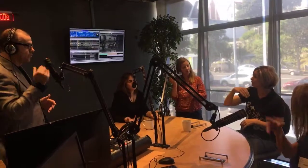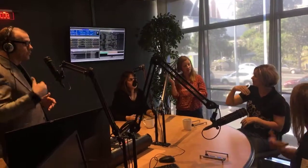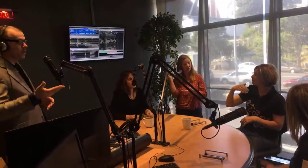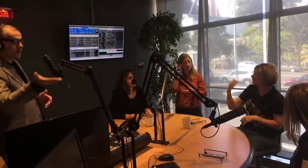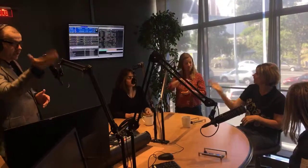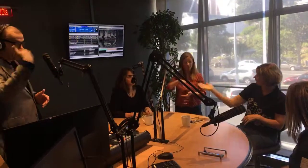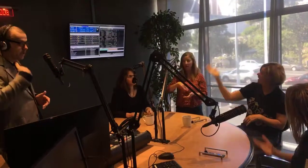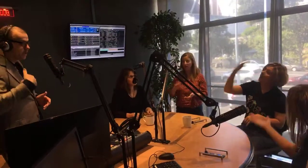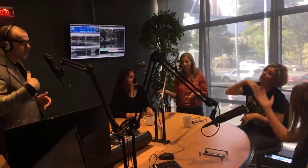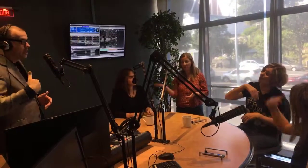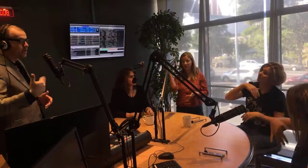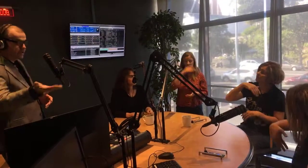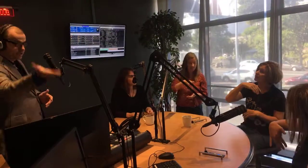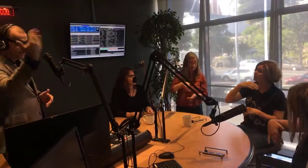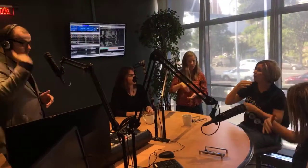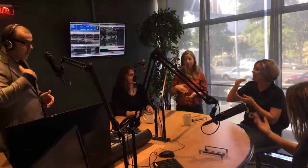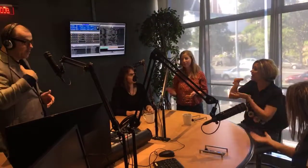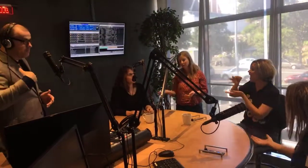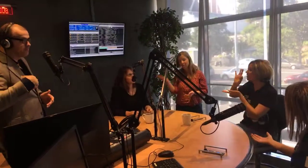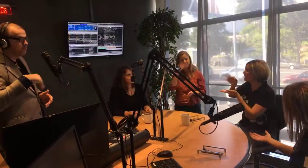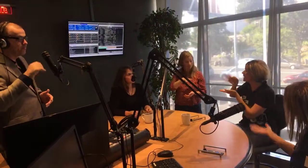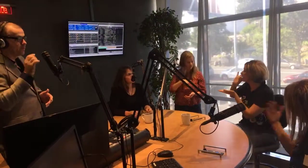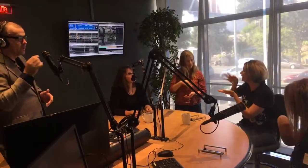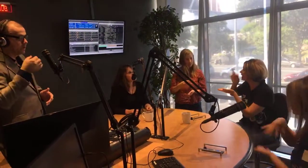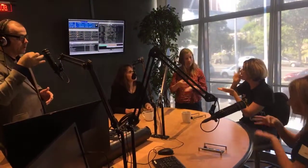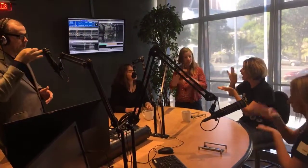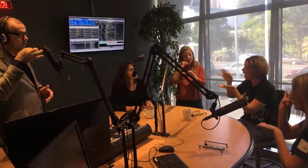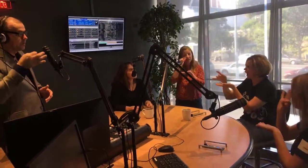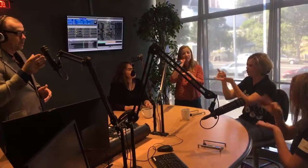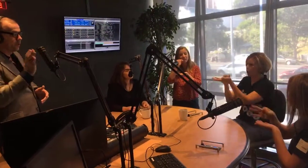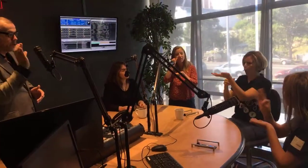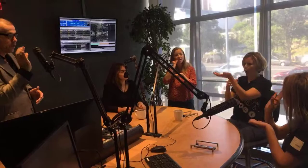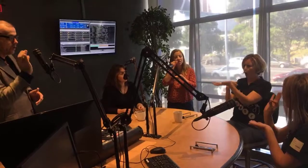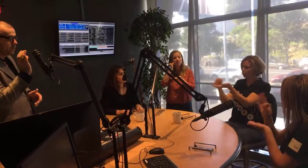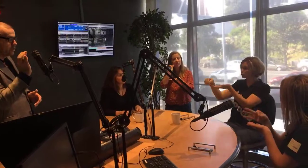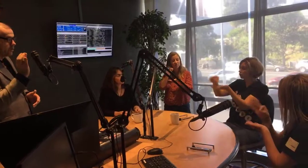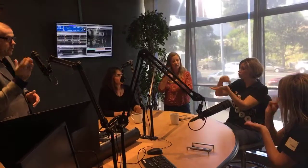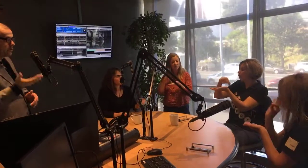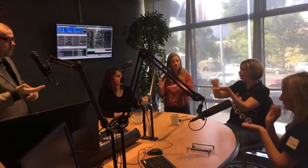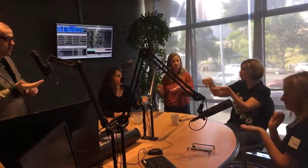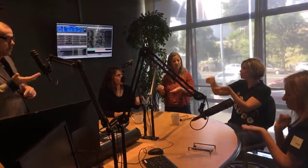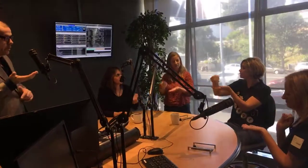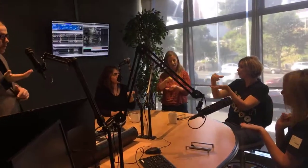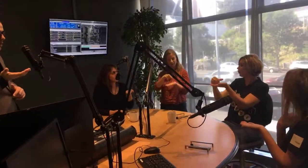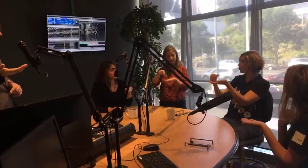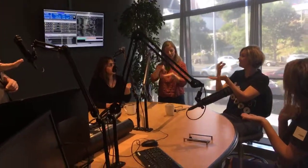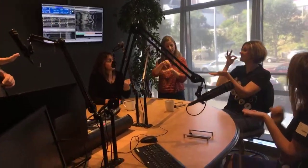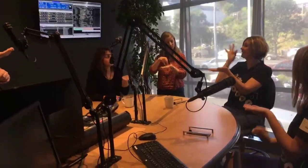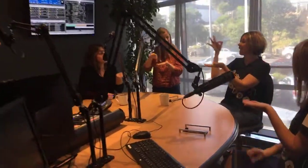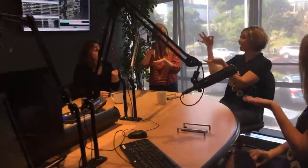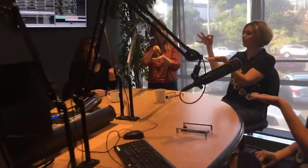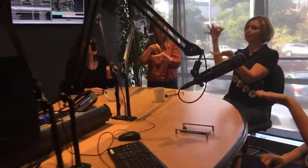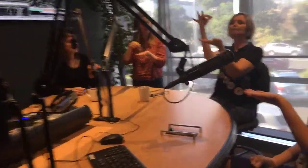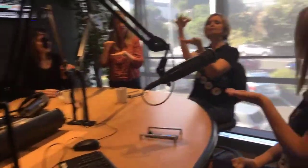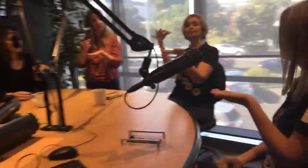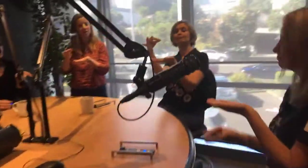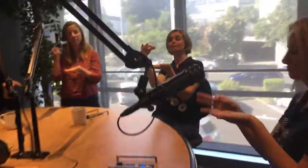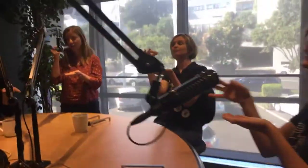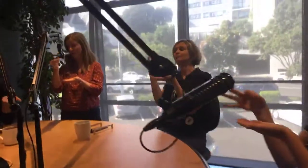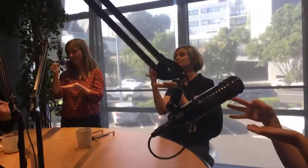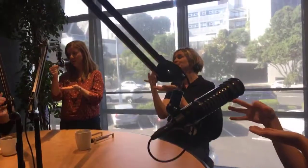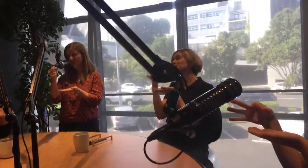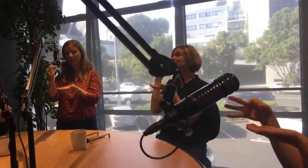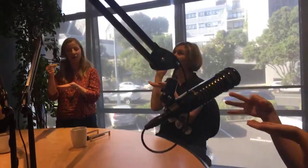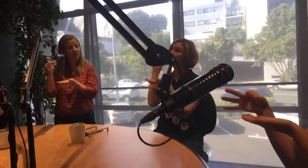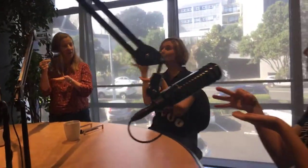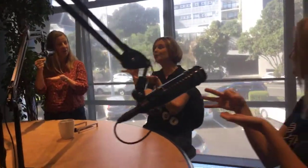drink, perhaps. Okay. So come on. Come. To the cafe. For- So you're holding Yeah.